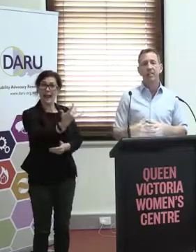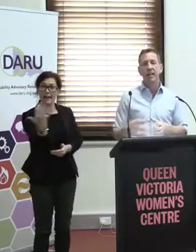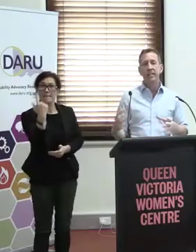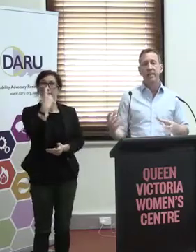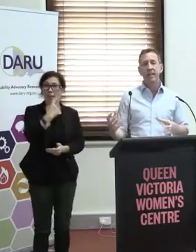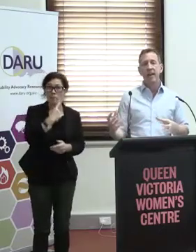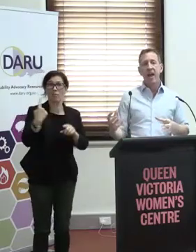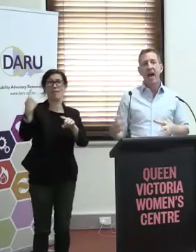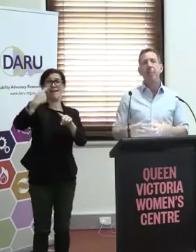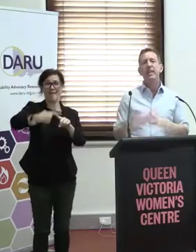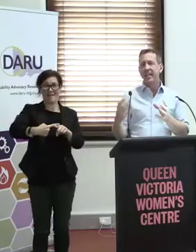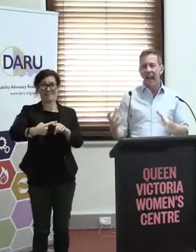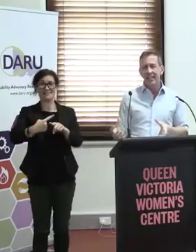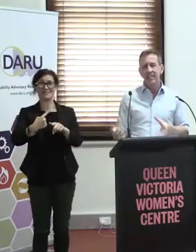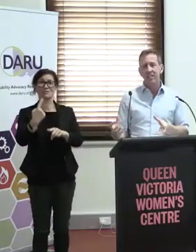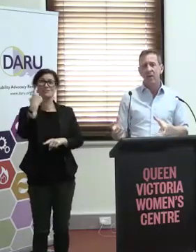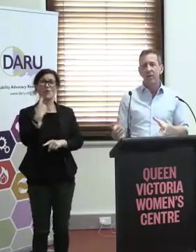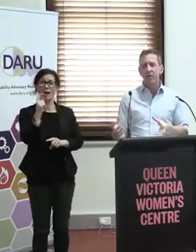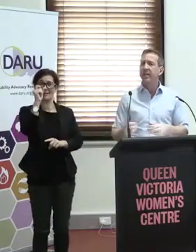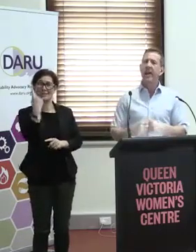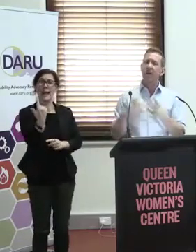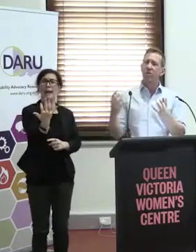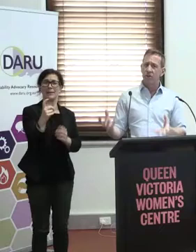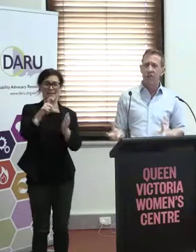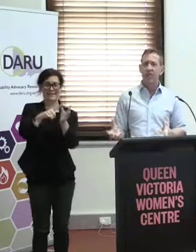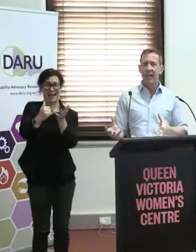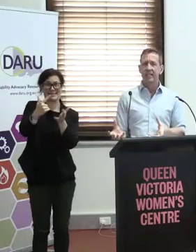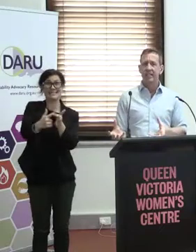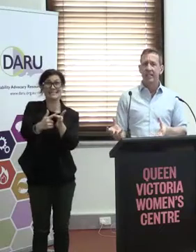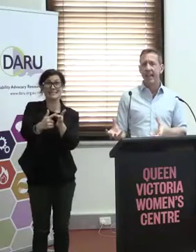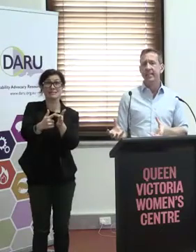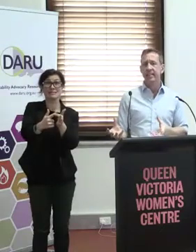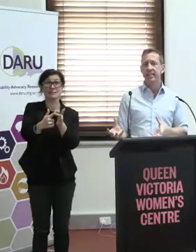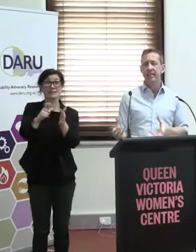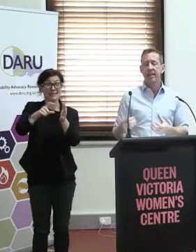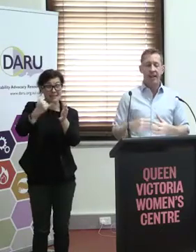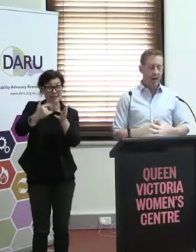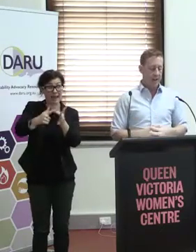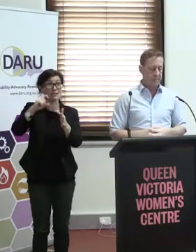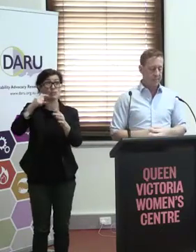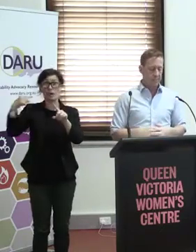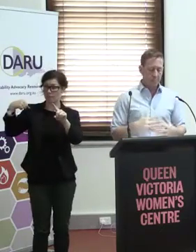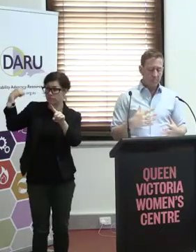to understand how many cases are going on and how long are those cases taking.